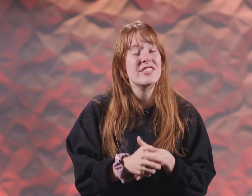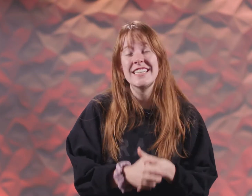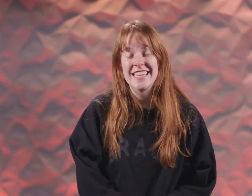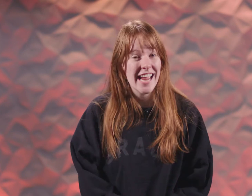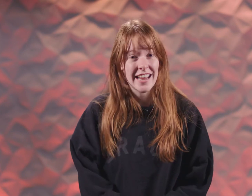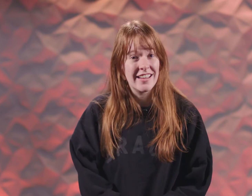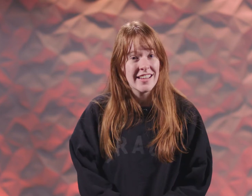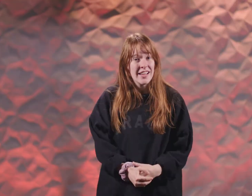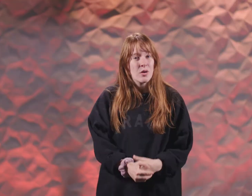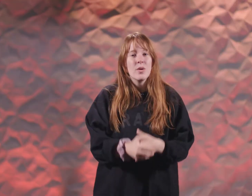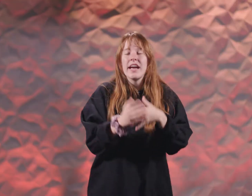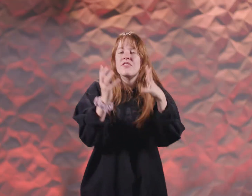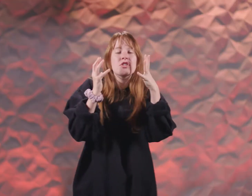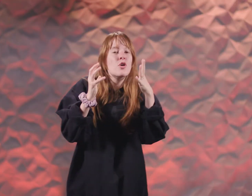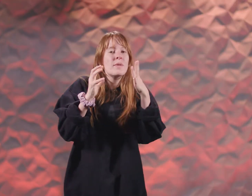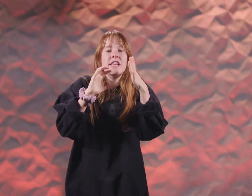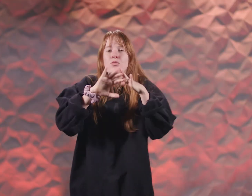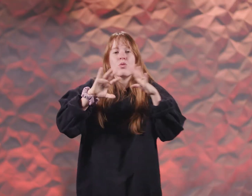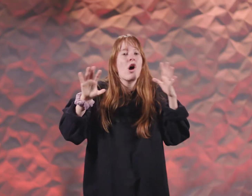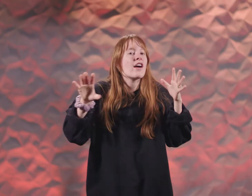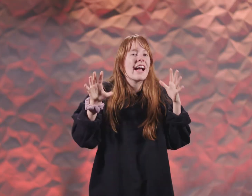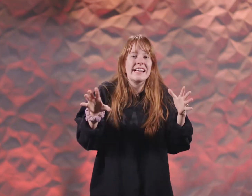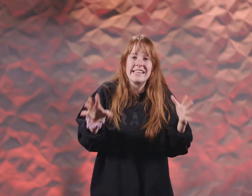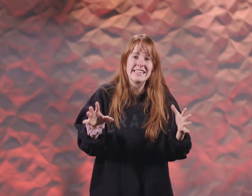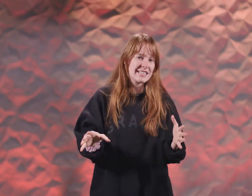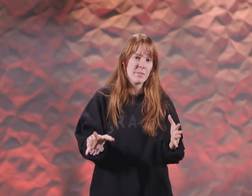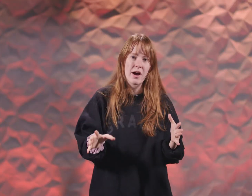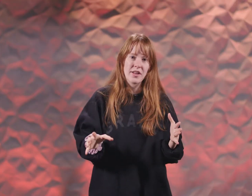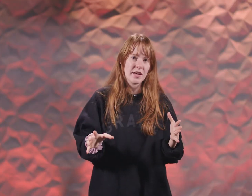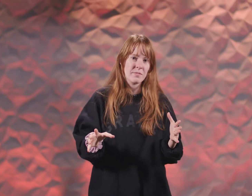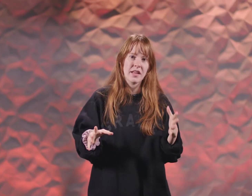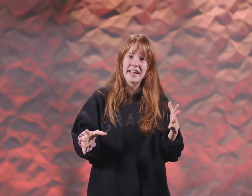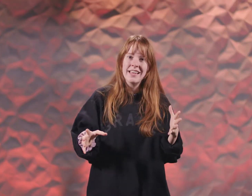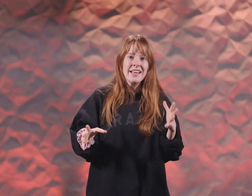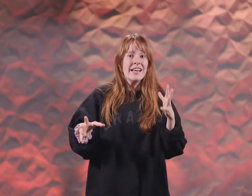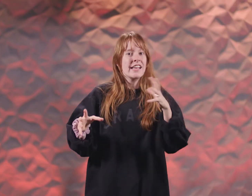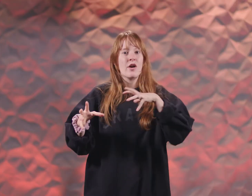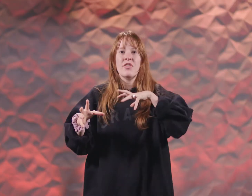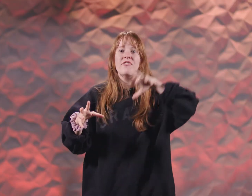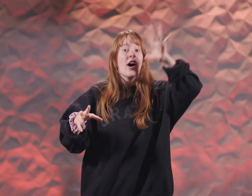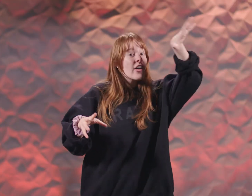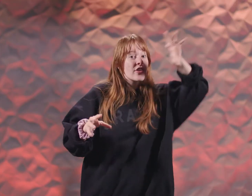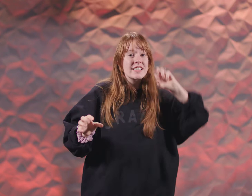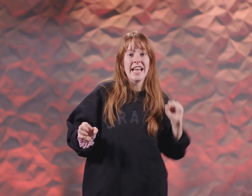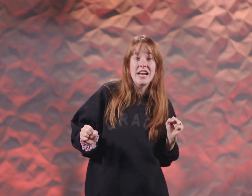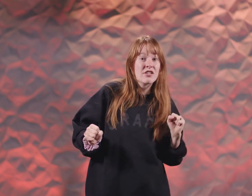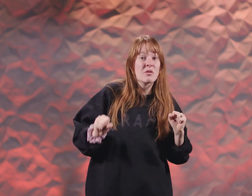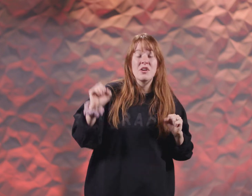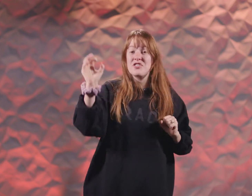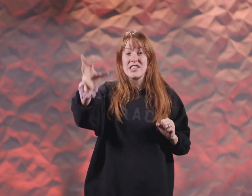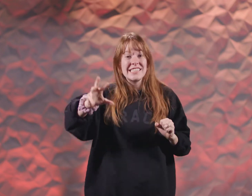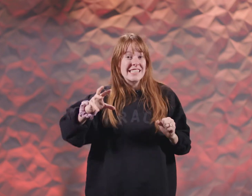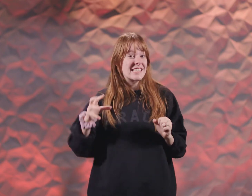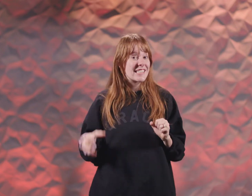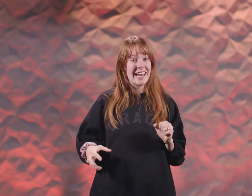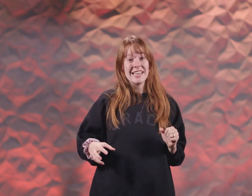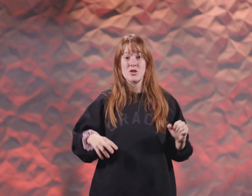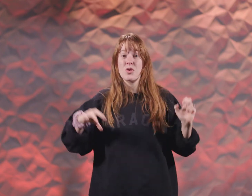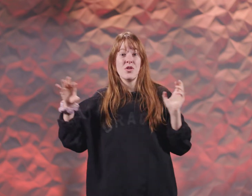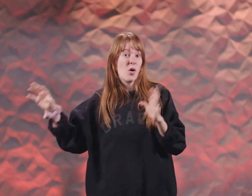today. We have so many wrong ideas about Him. Like, you know, the Father is the angry one. Jesus is the nice one. The